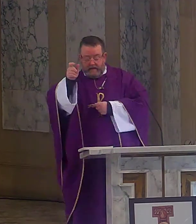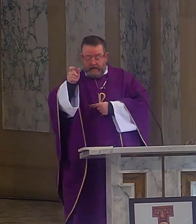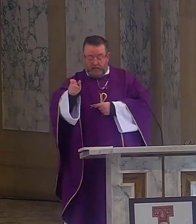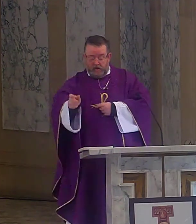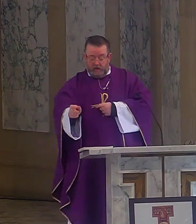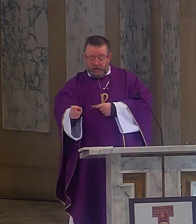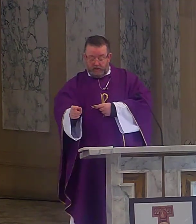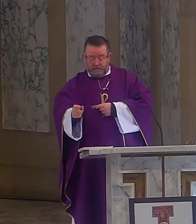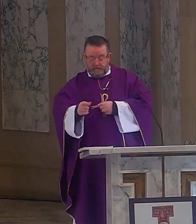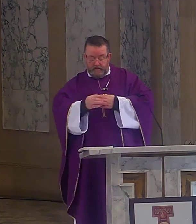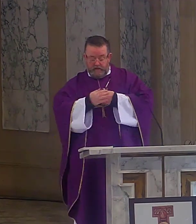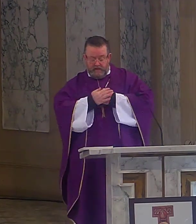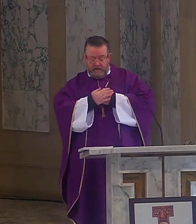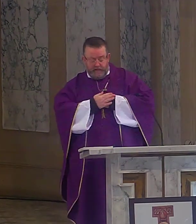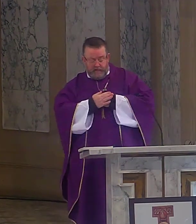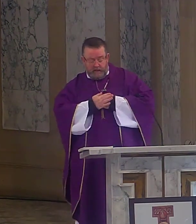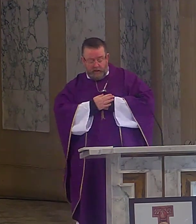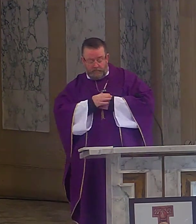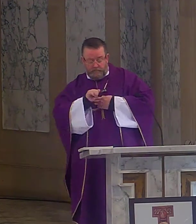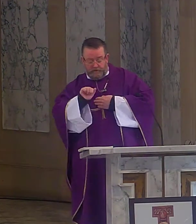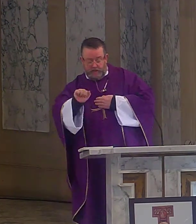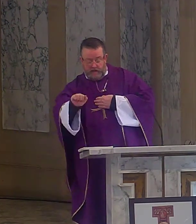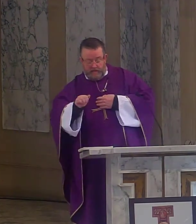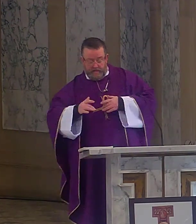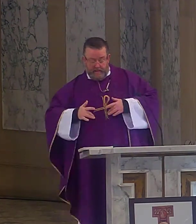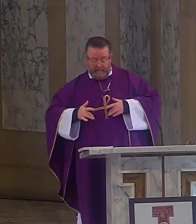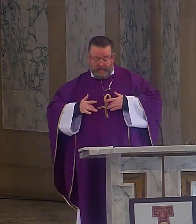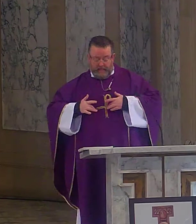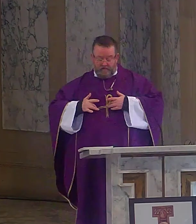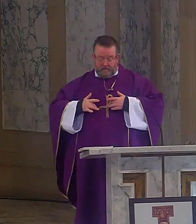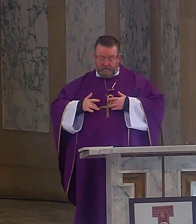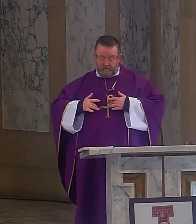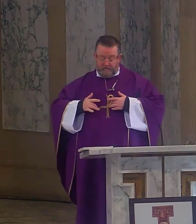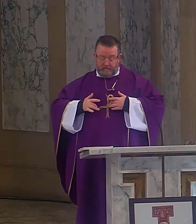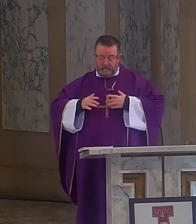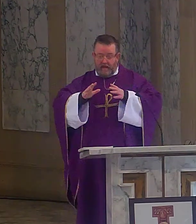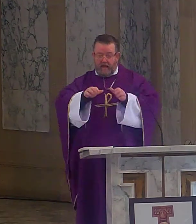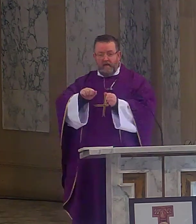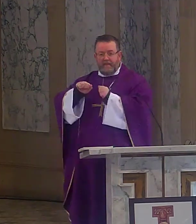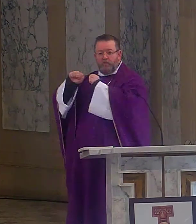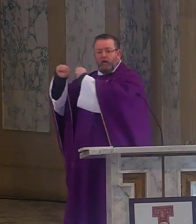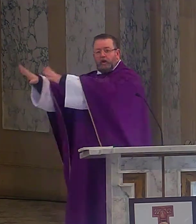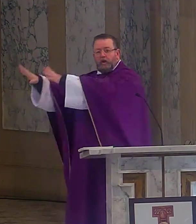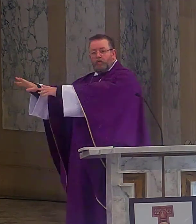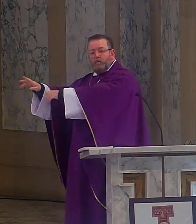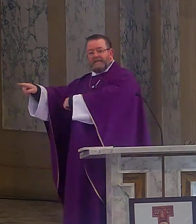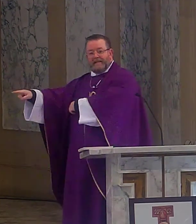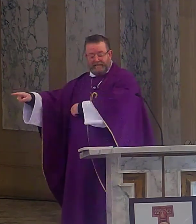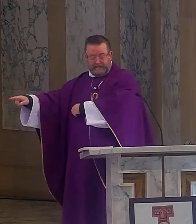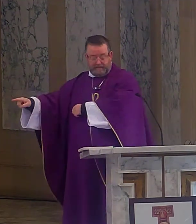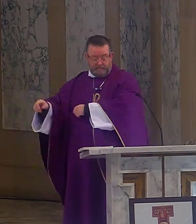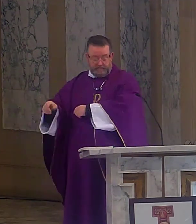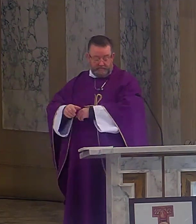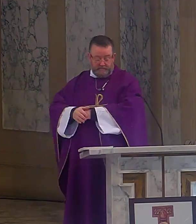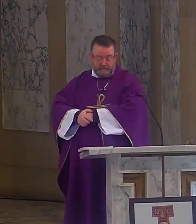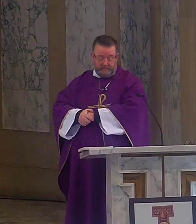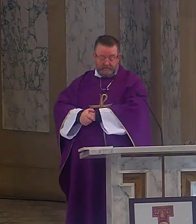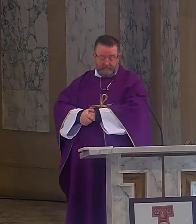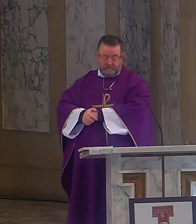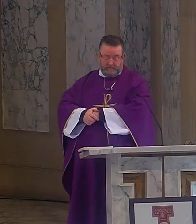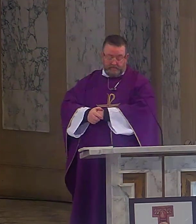any person that loves their life they will lose it